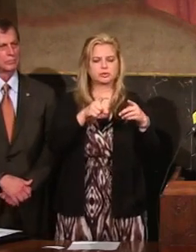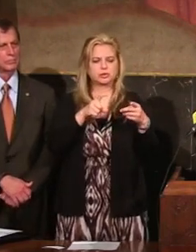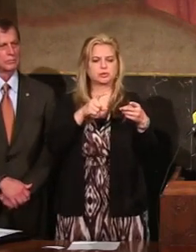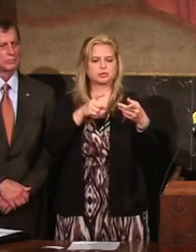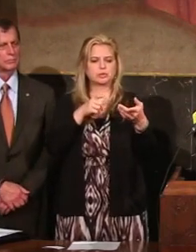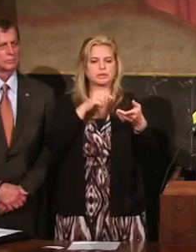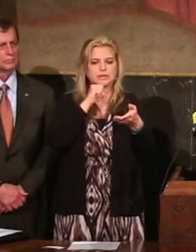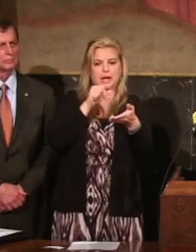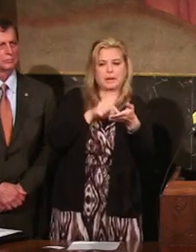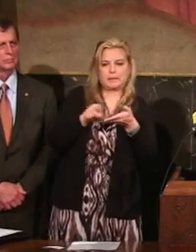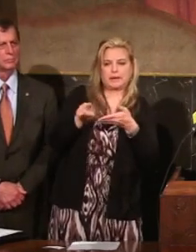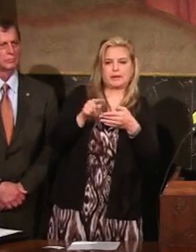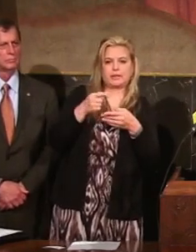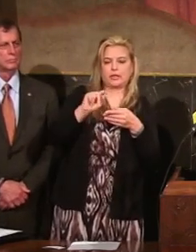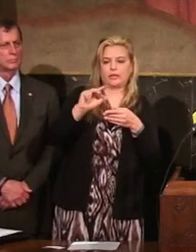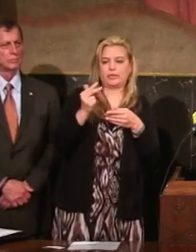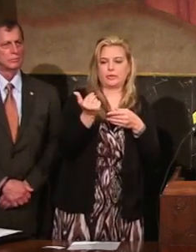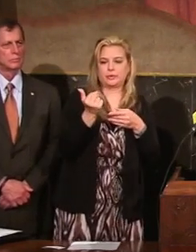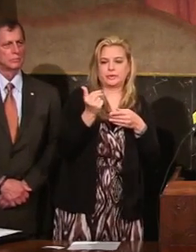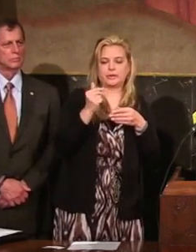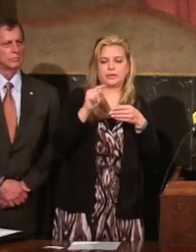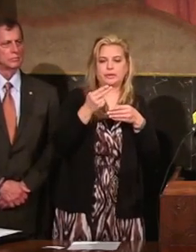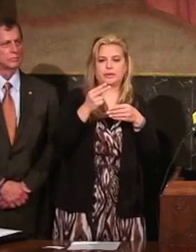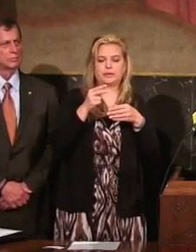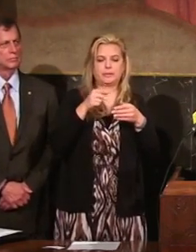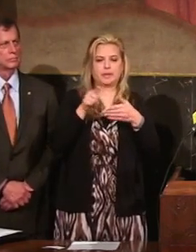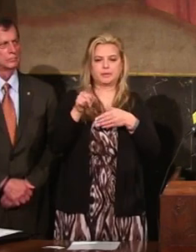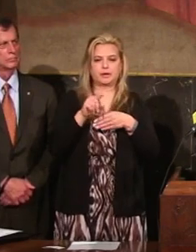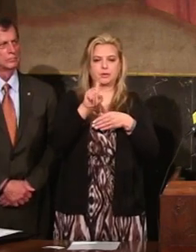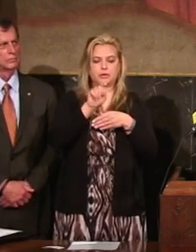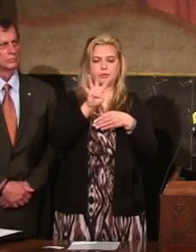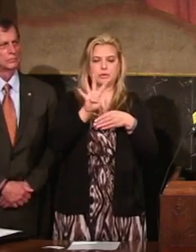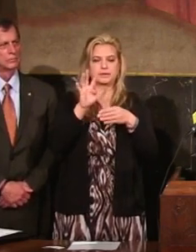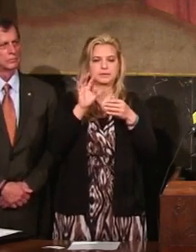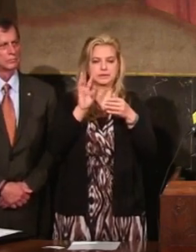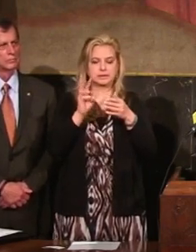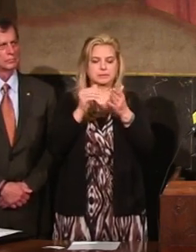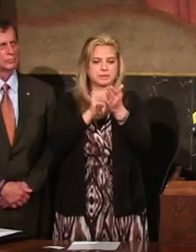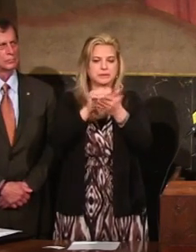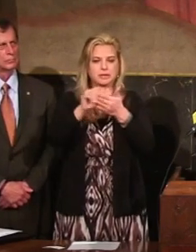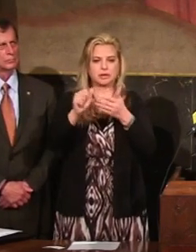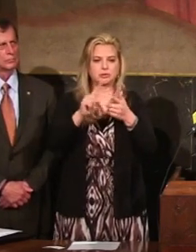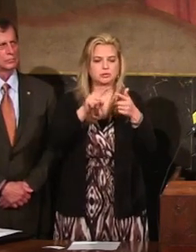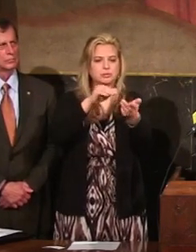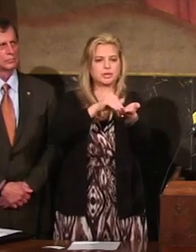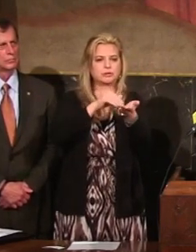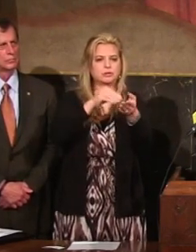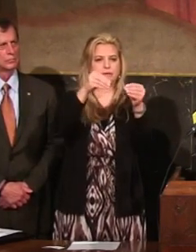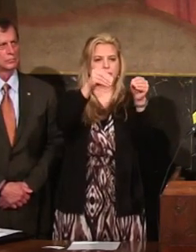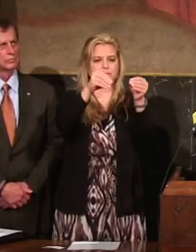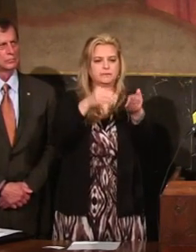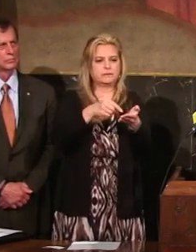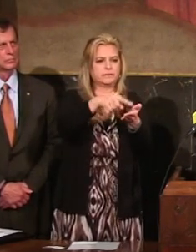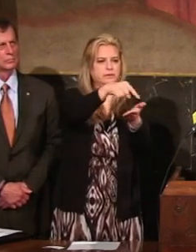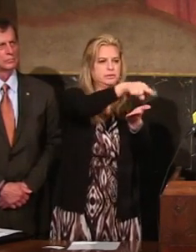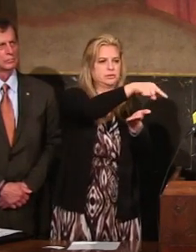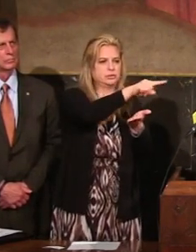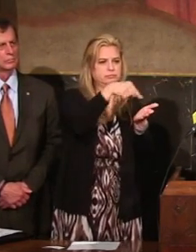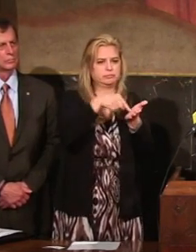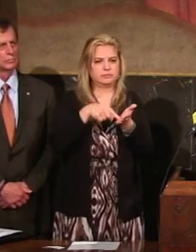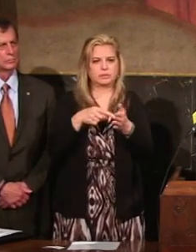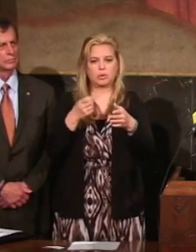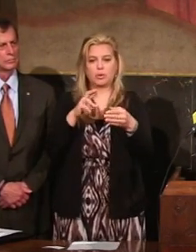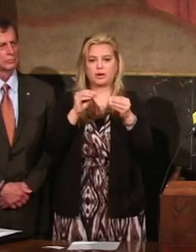not pay the 13th payment, $146 million, to medical vendors, or make even more draconian cuts than will be outlined